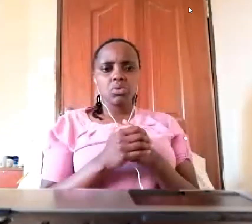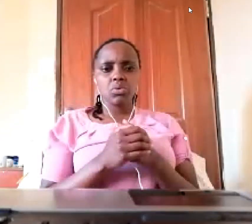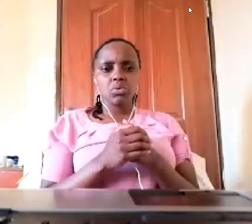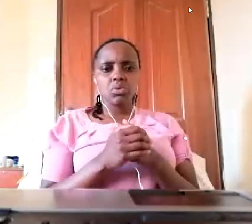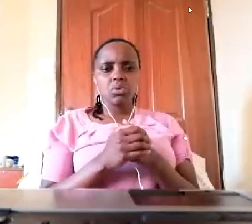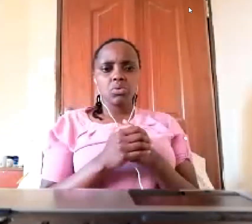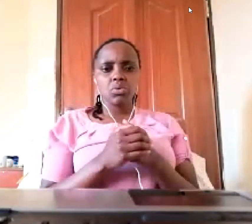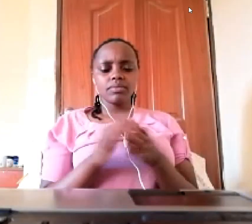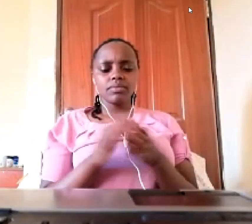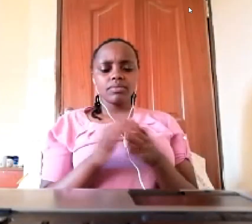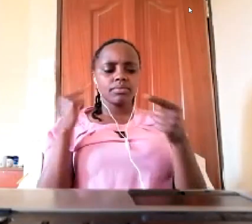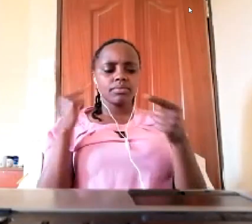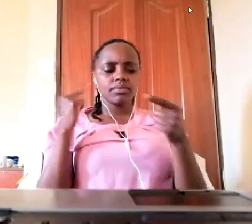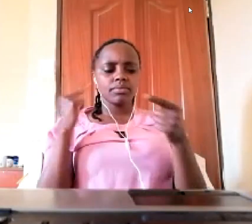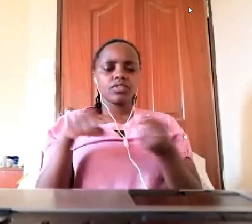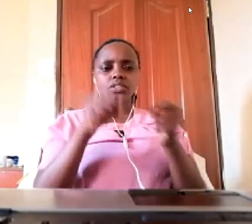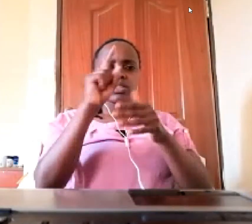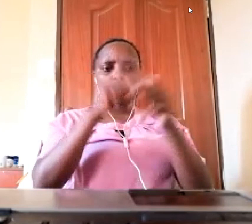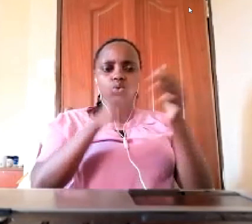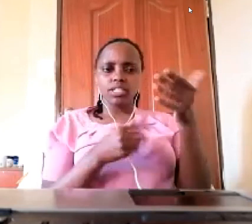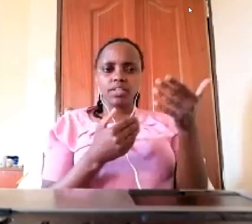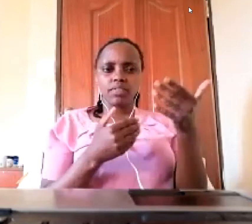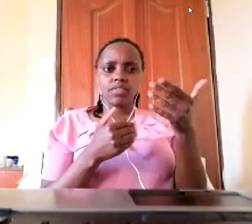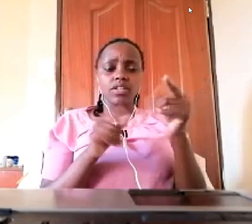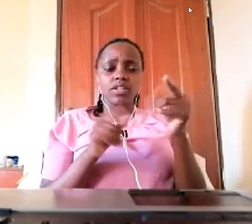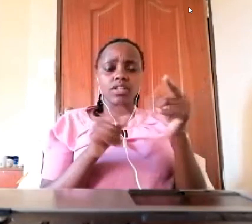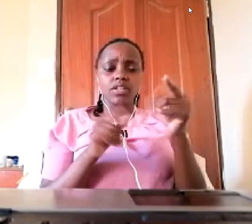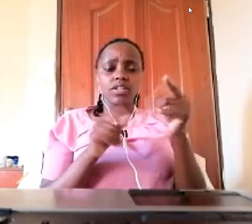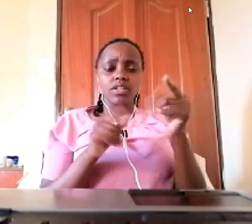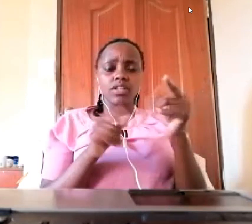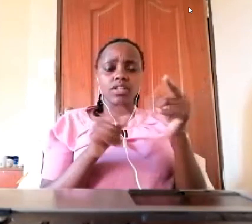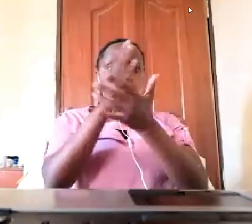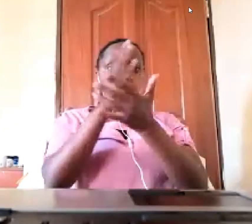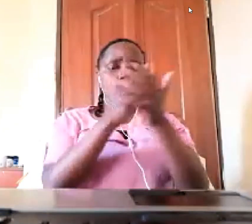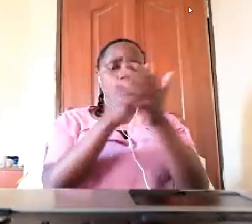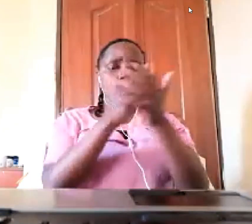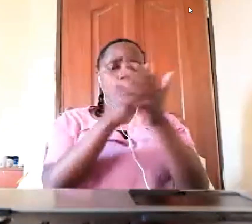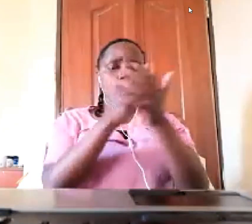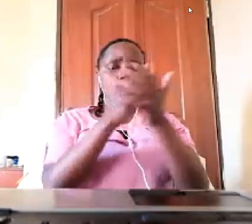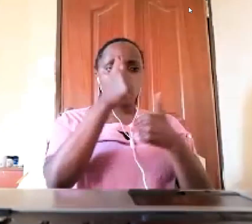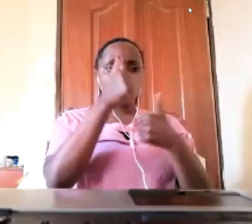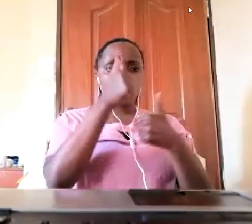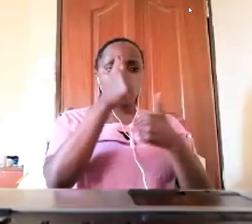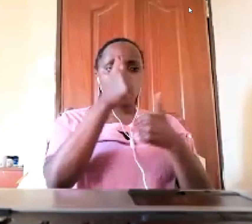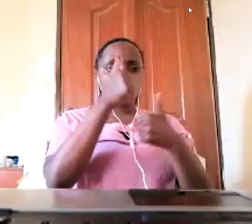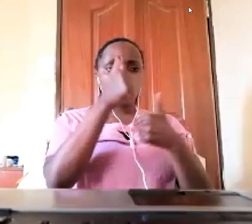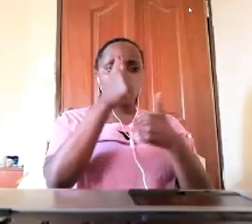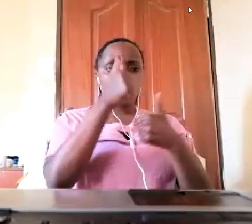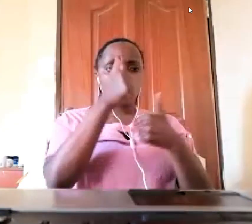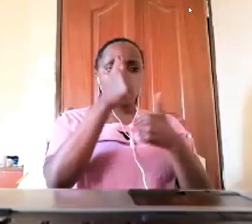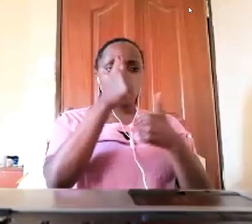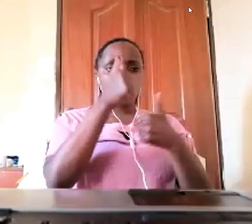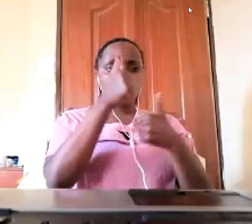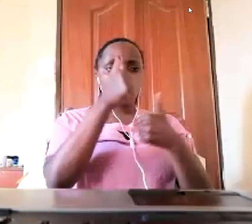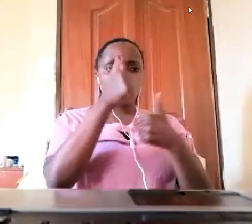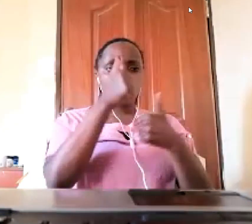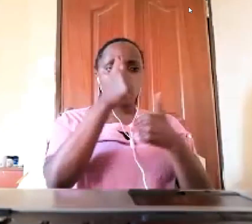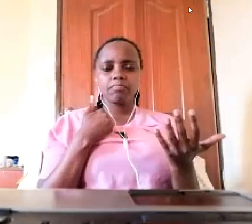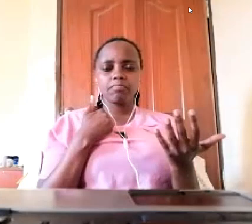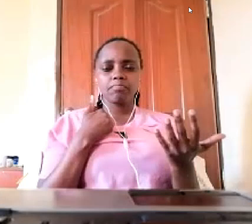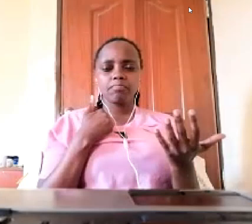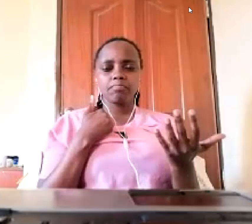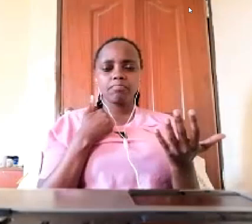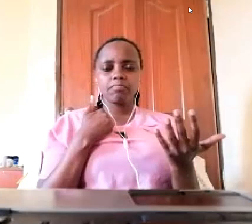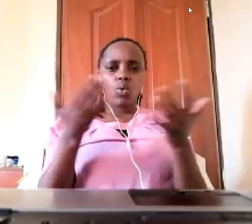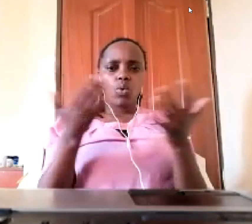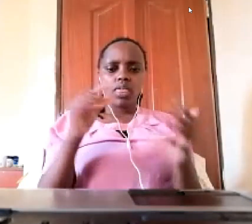The first strategy is actually in relation to some of the challenges that have been raised, including by the